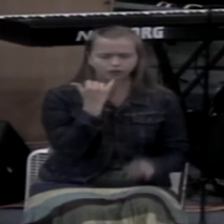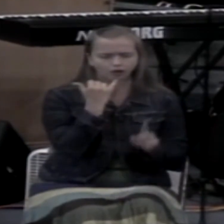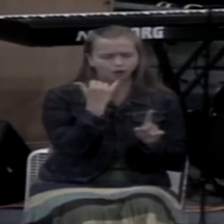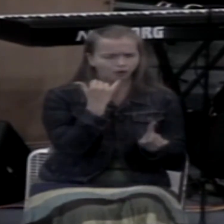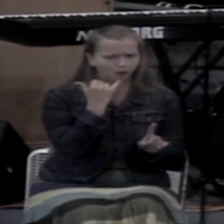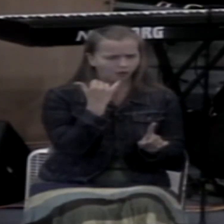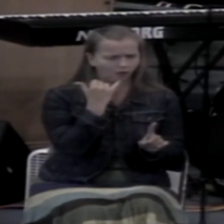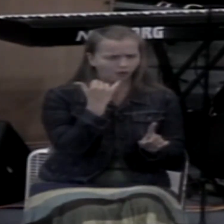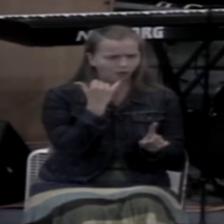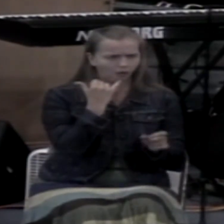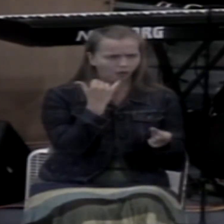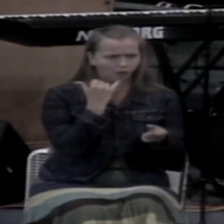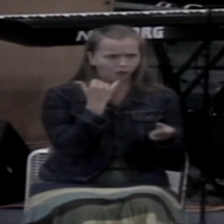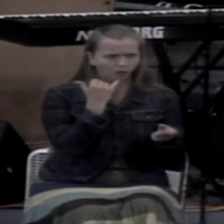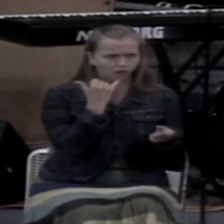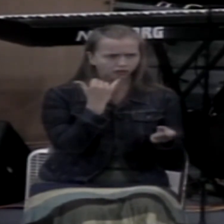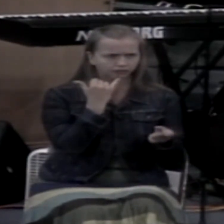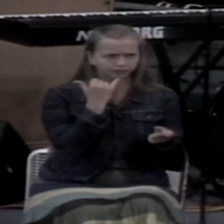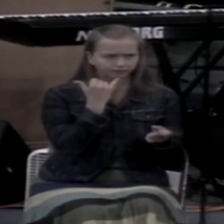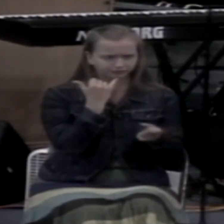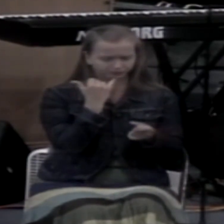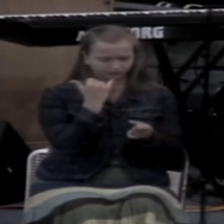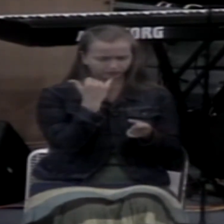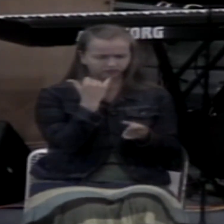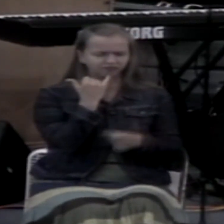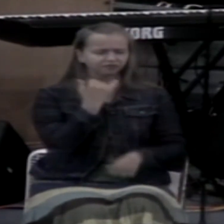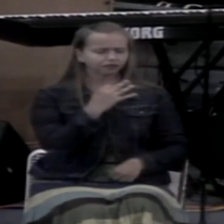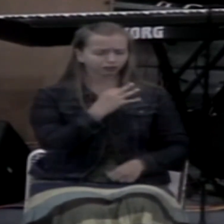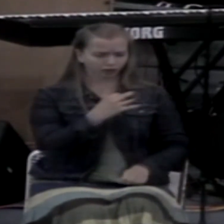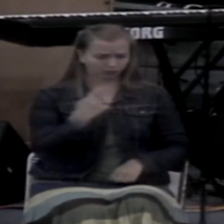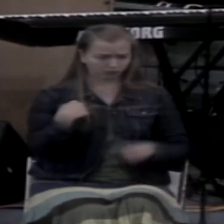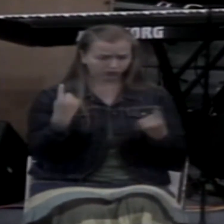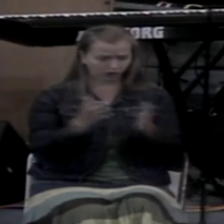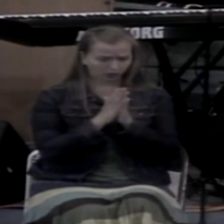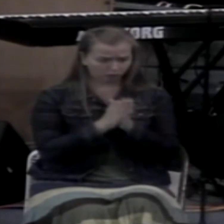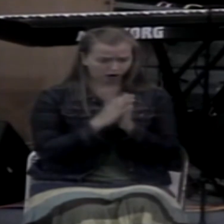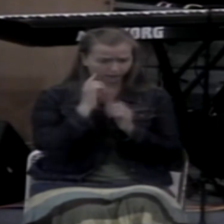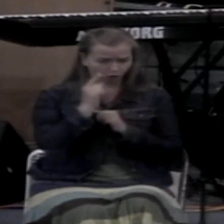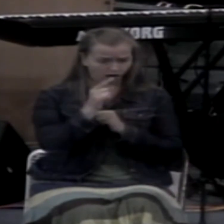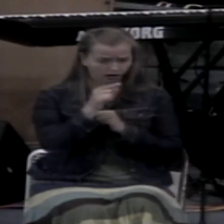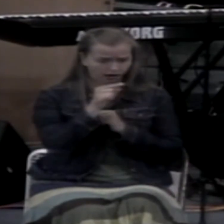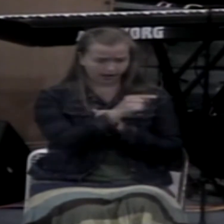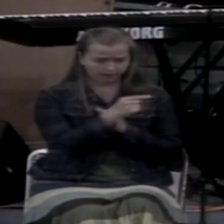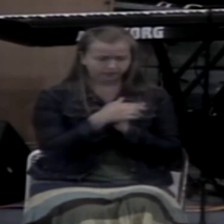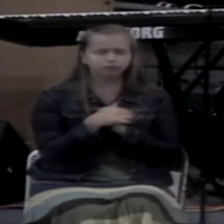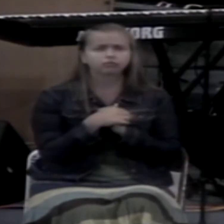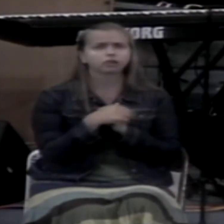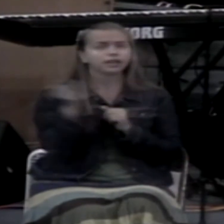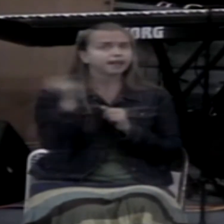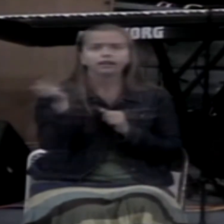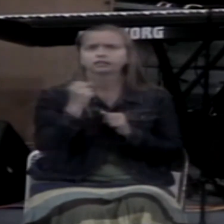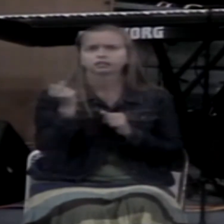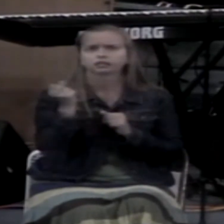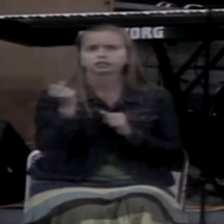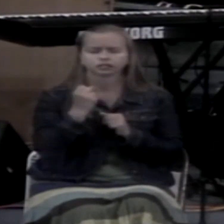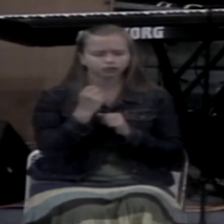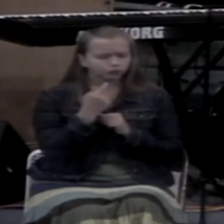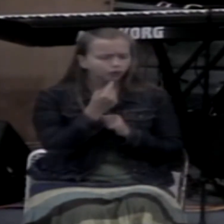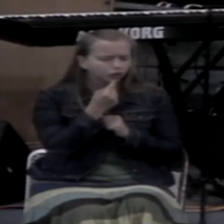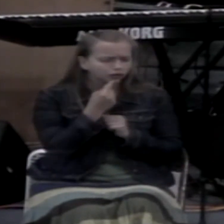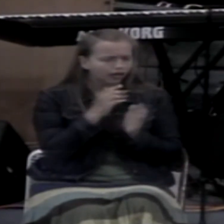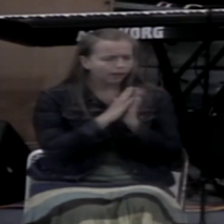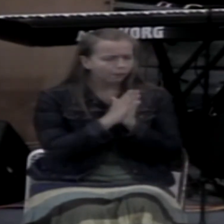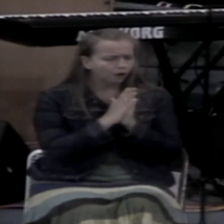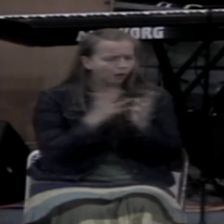Well, I've been telling the Lord. I said, no, I want you to, please. I said, I want to help you here. Now, you want to be right, don't you? Yes. Tell me what you've been